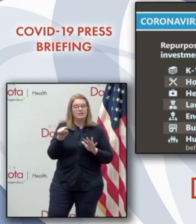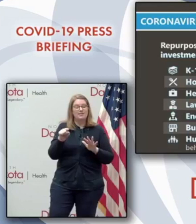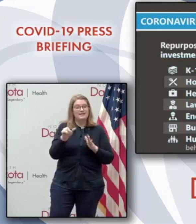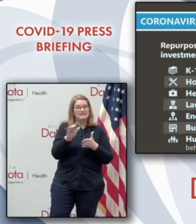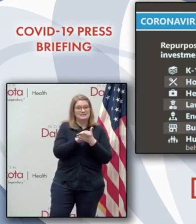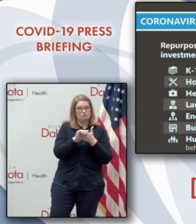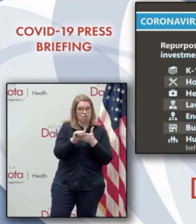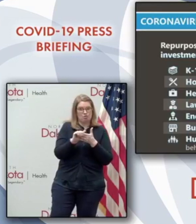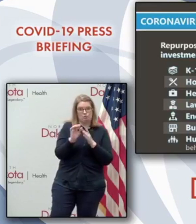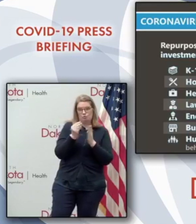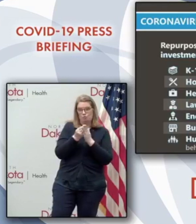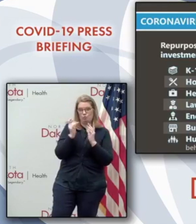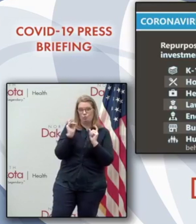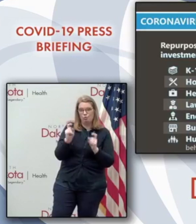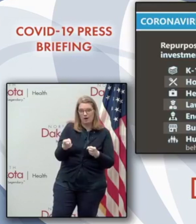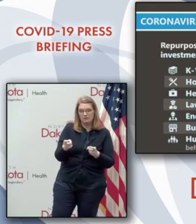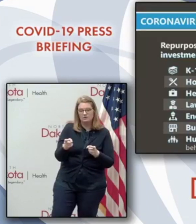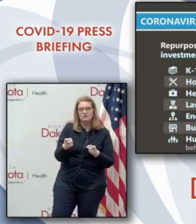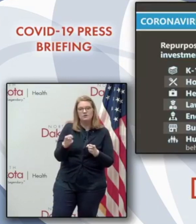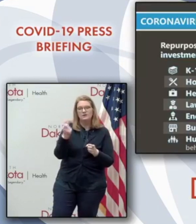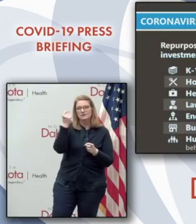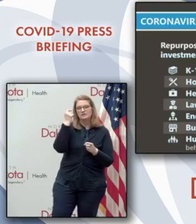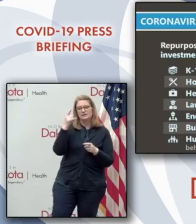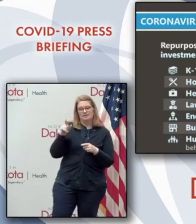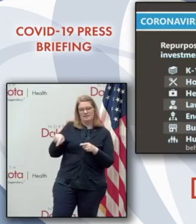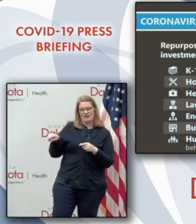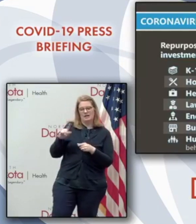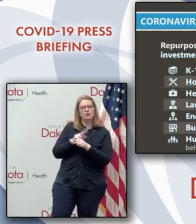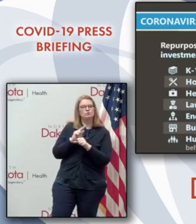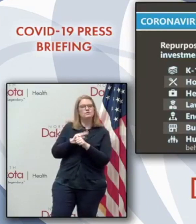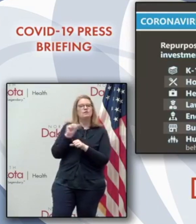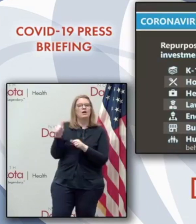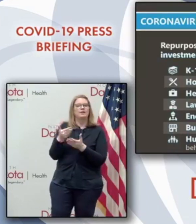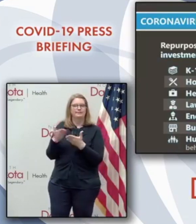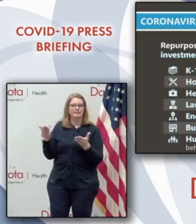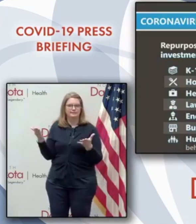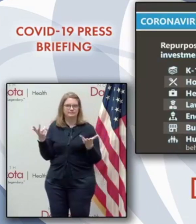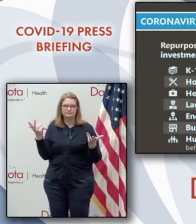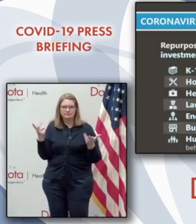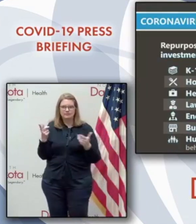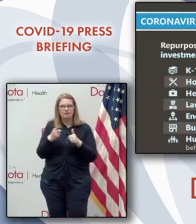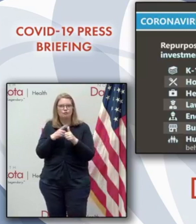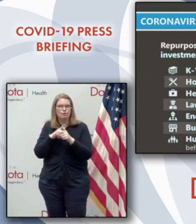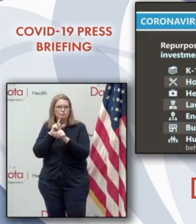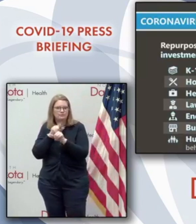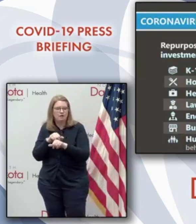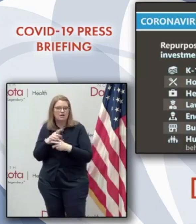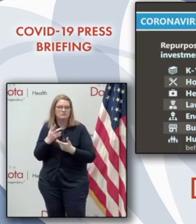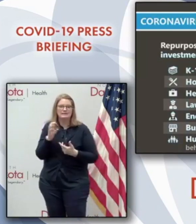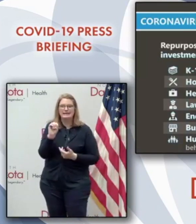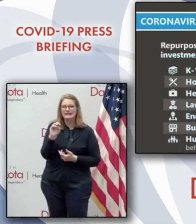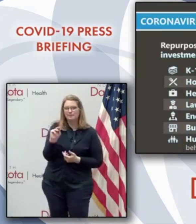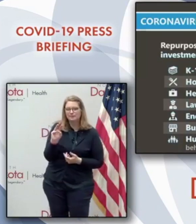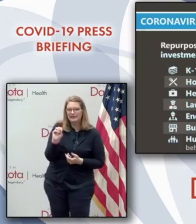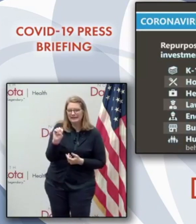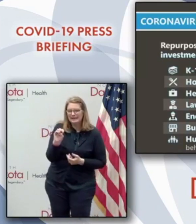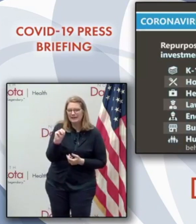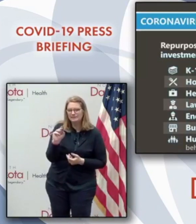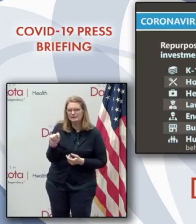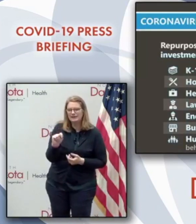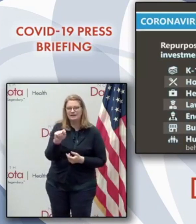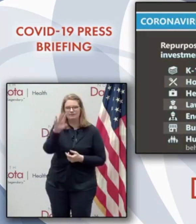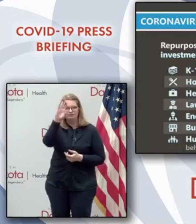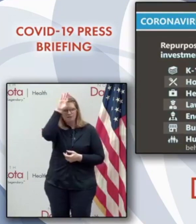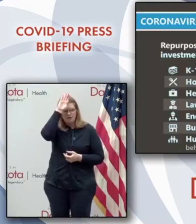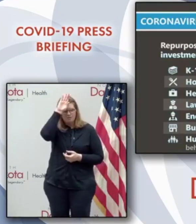which is sent to cover payroll costs, they can use those dollars for others, whether it's first responders, for fire, for other needs that